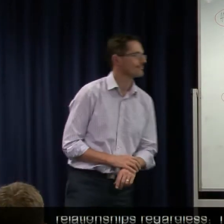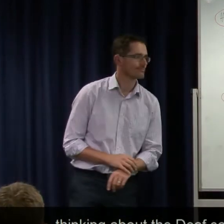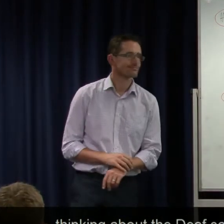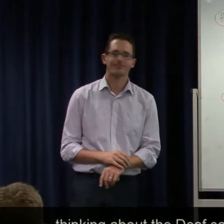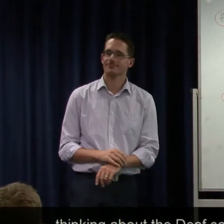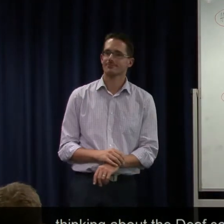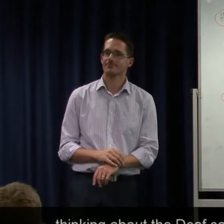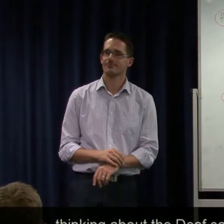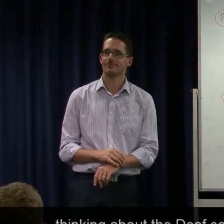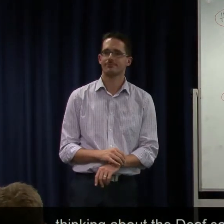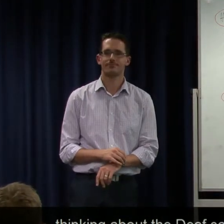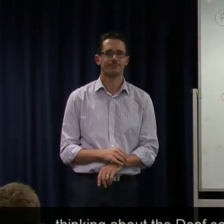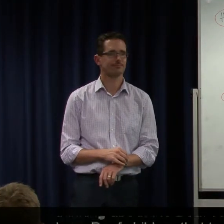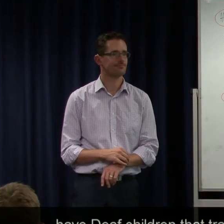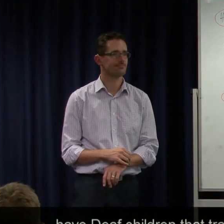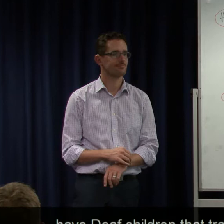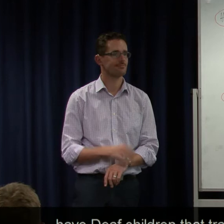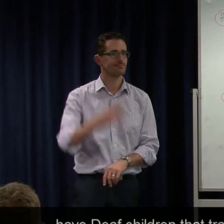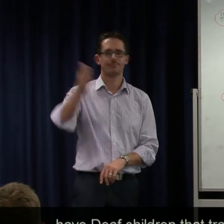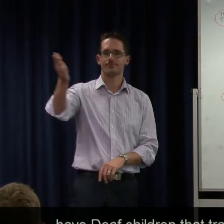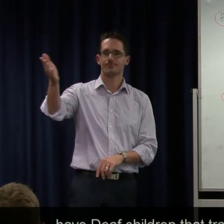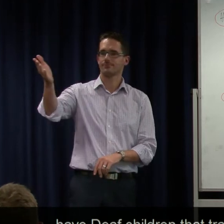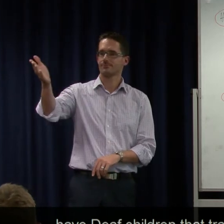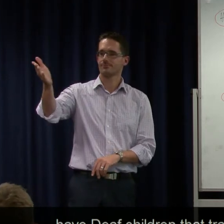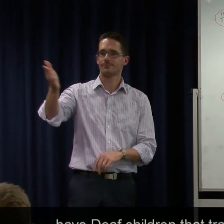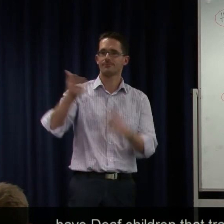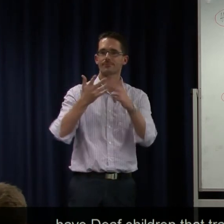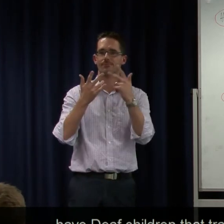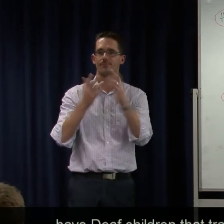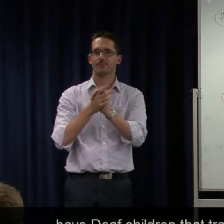consult with all organisations for the betterment of our community.